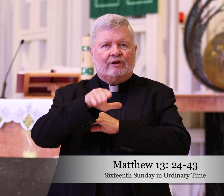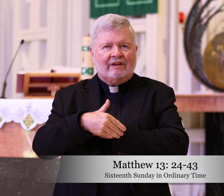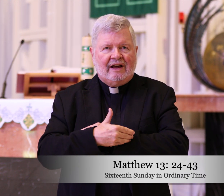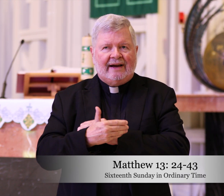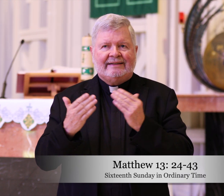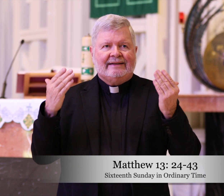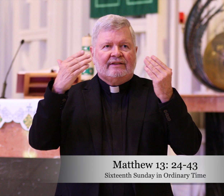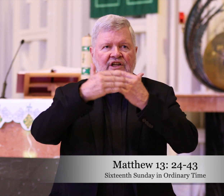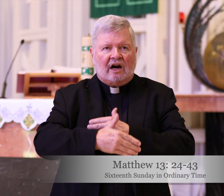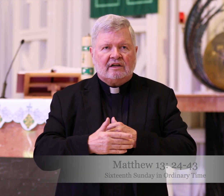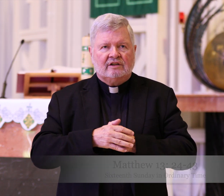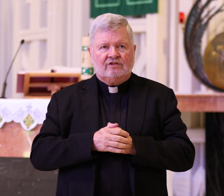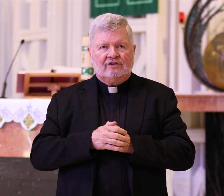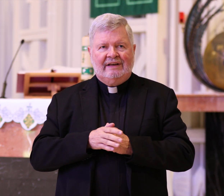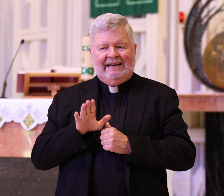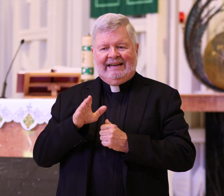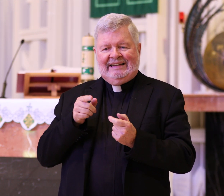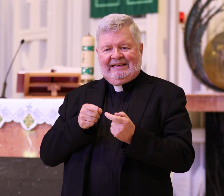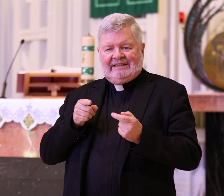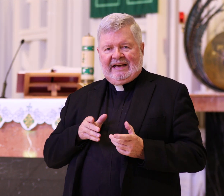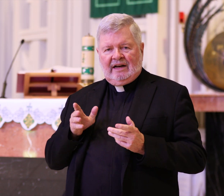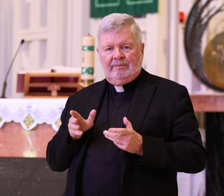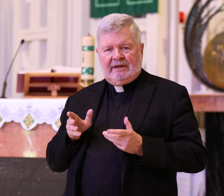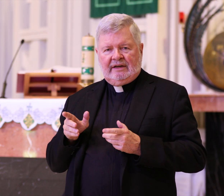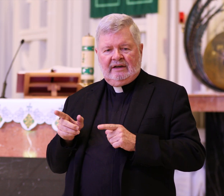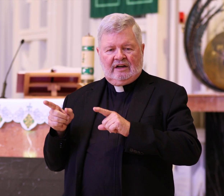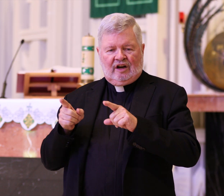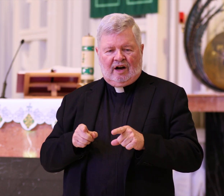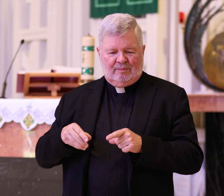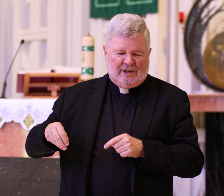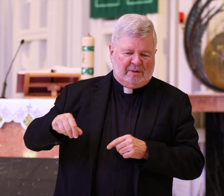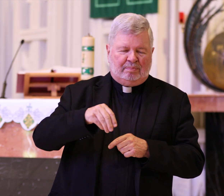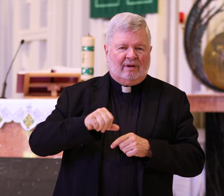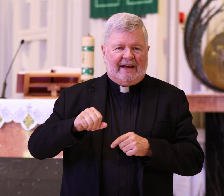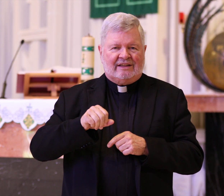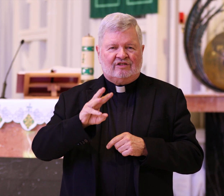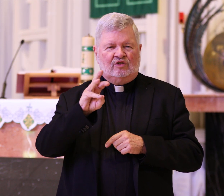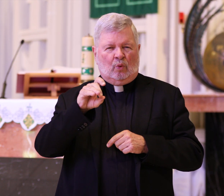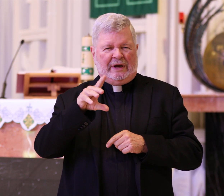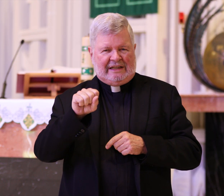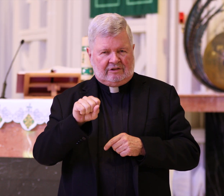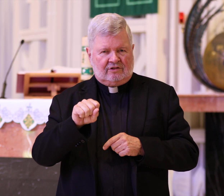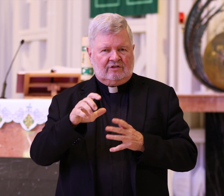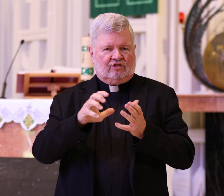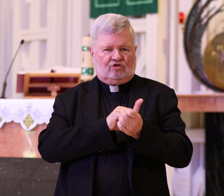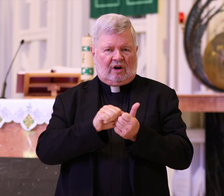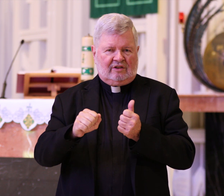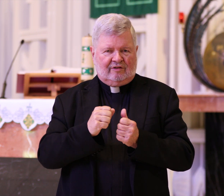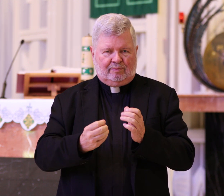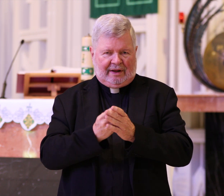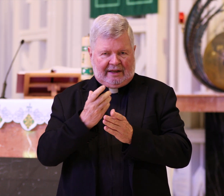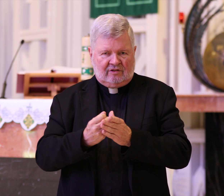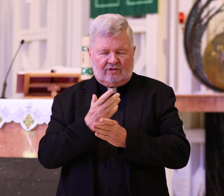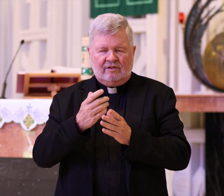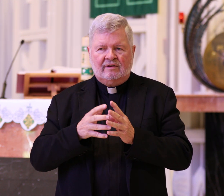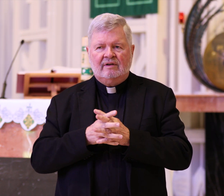the night, in the darkness, his enemy comes and plants weeds, destructive plants.